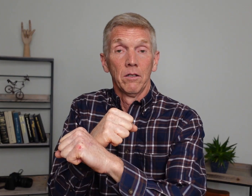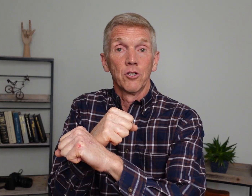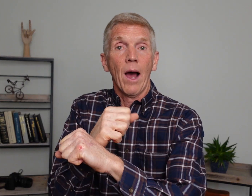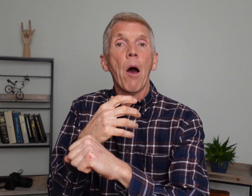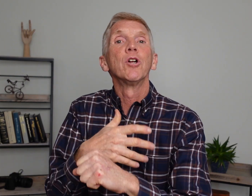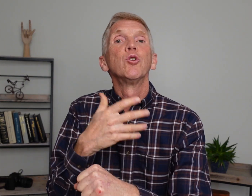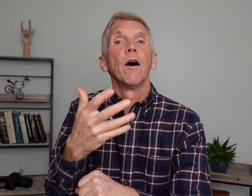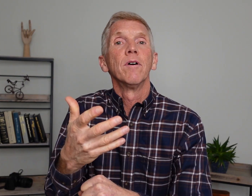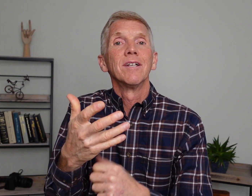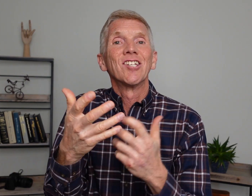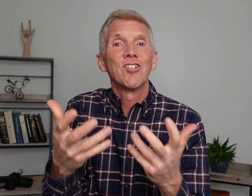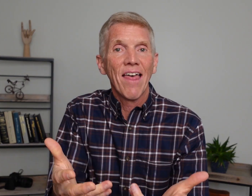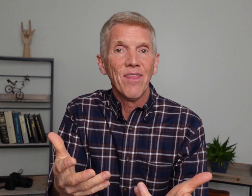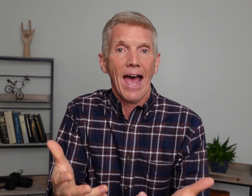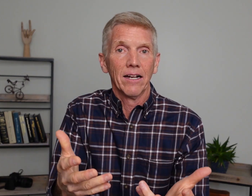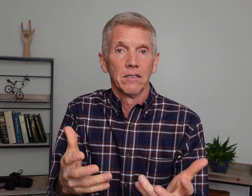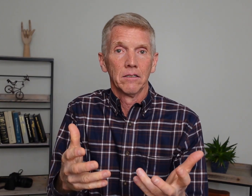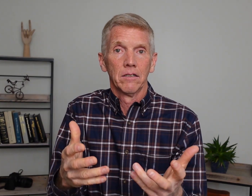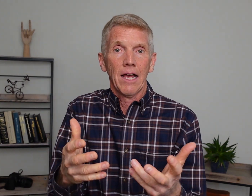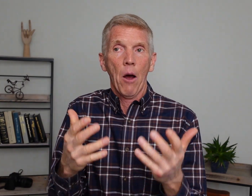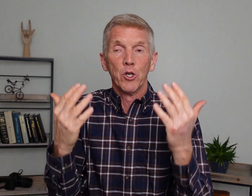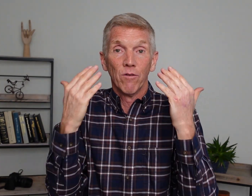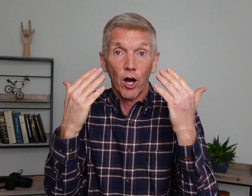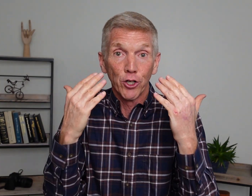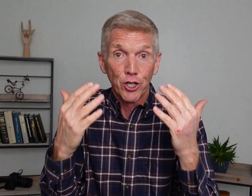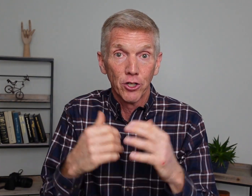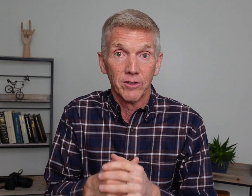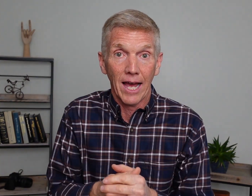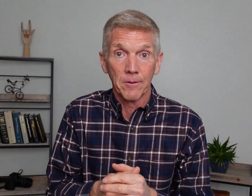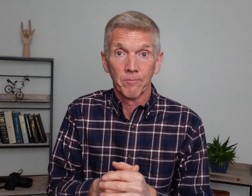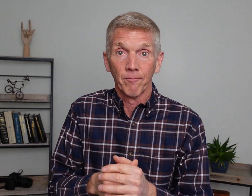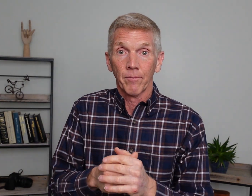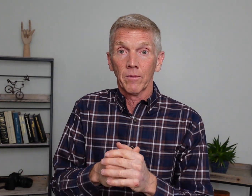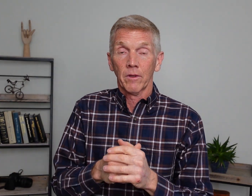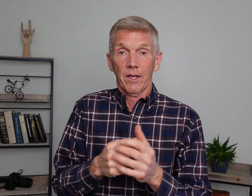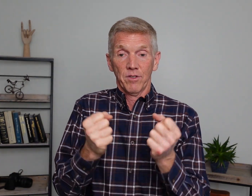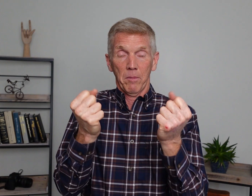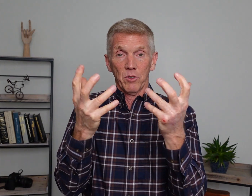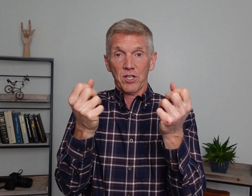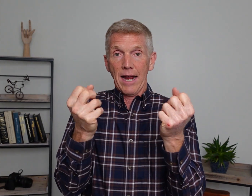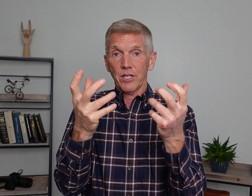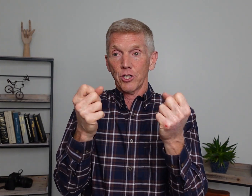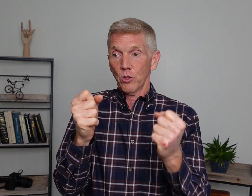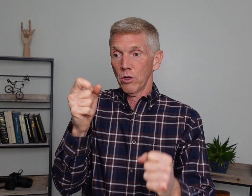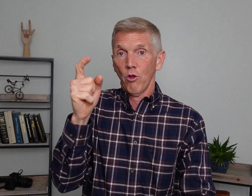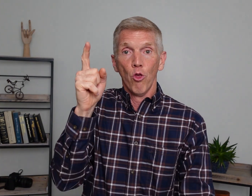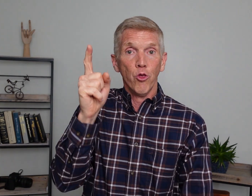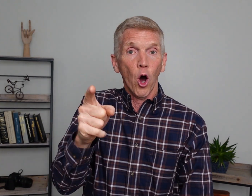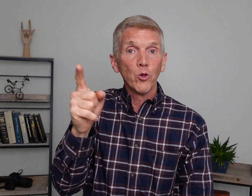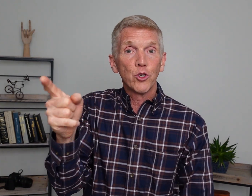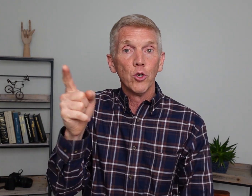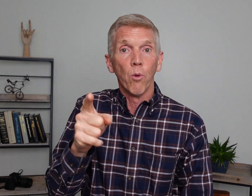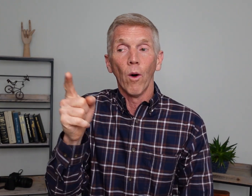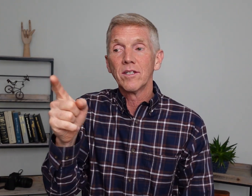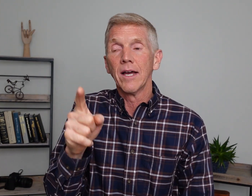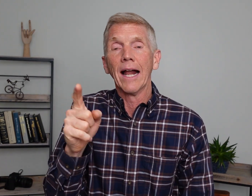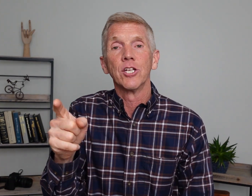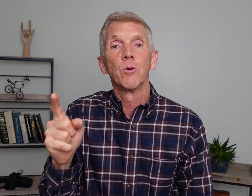So how would you have said that? How would you have understood that if somebody was signing to you? Those two boys got into a